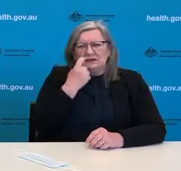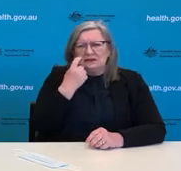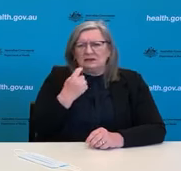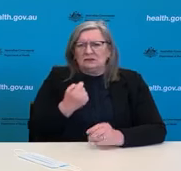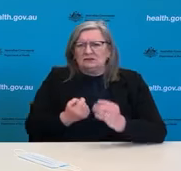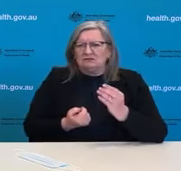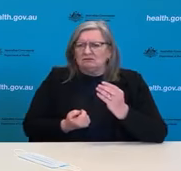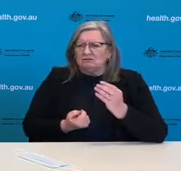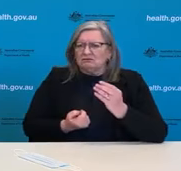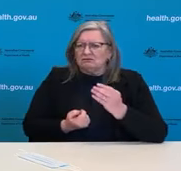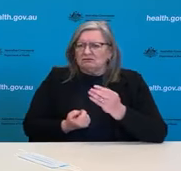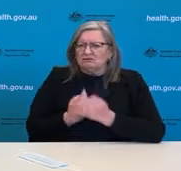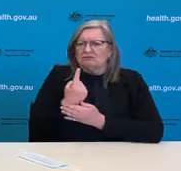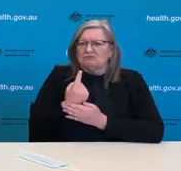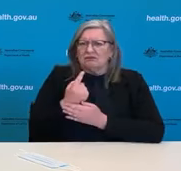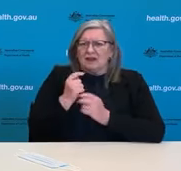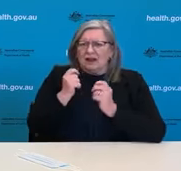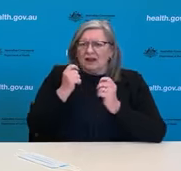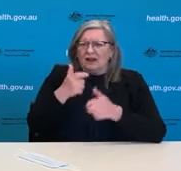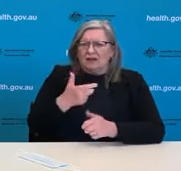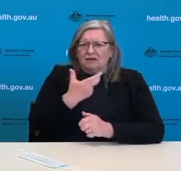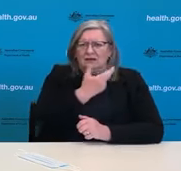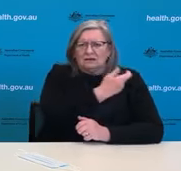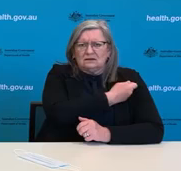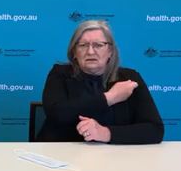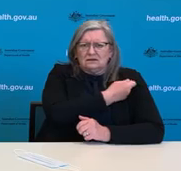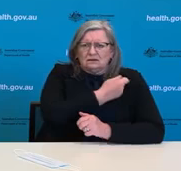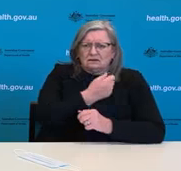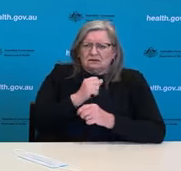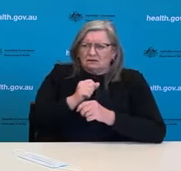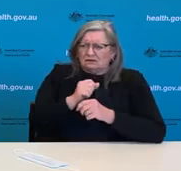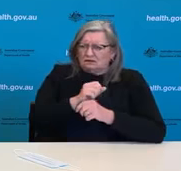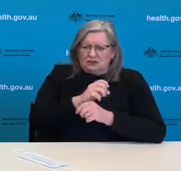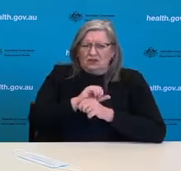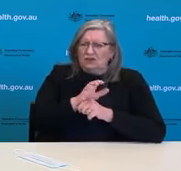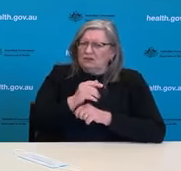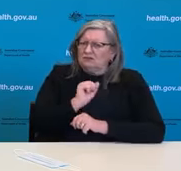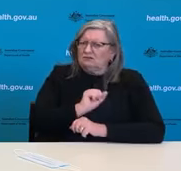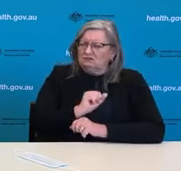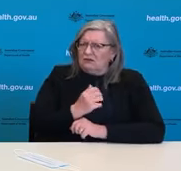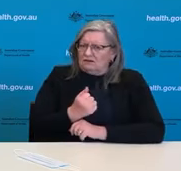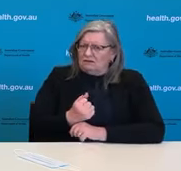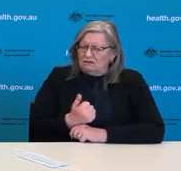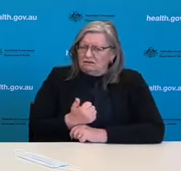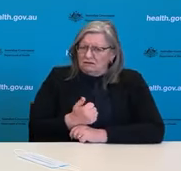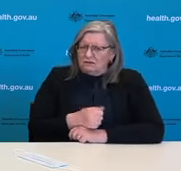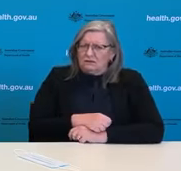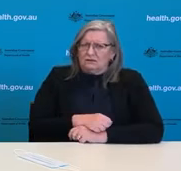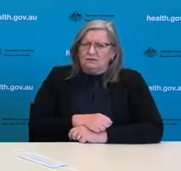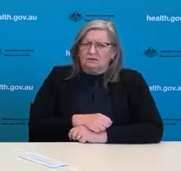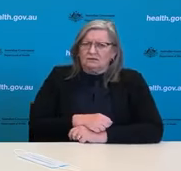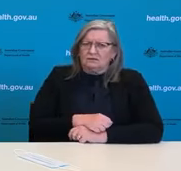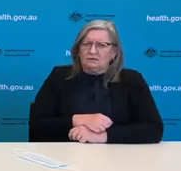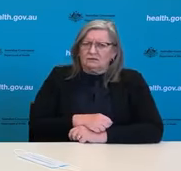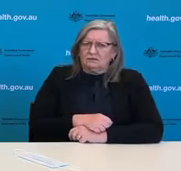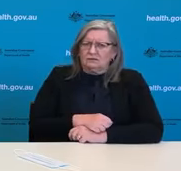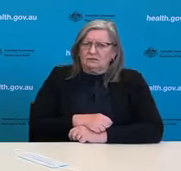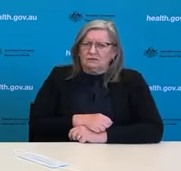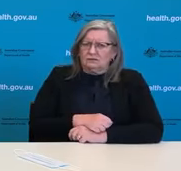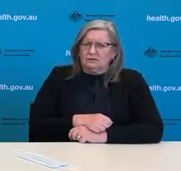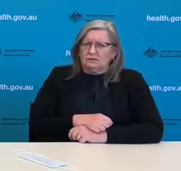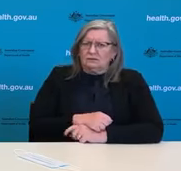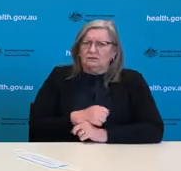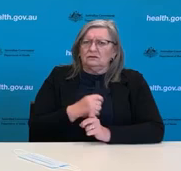of related to the COVID-19 vaccines? Now, most people who receive the